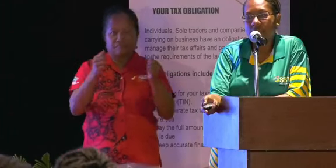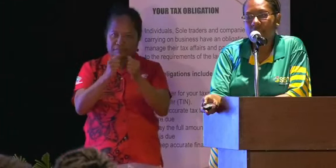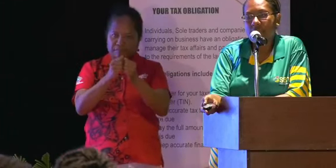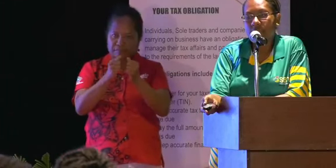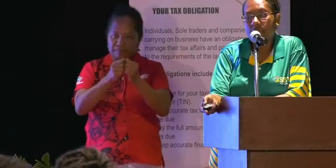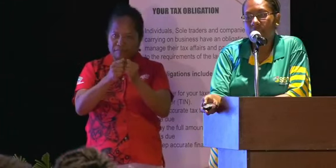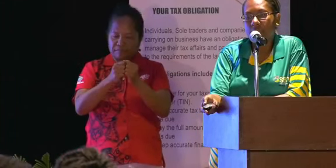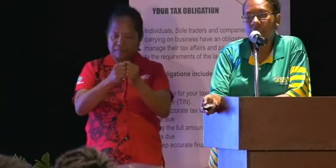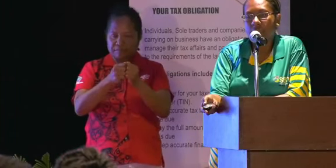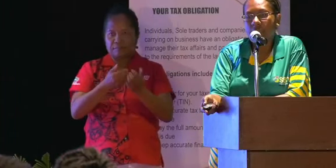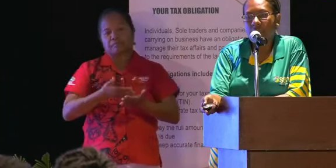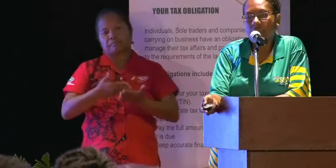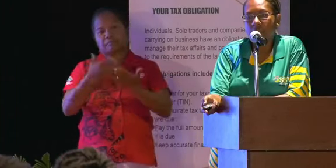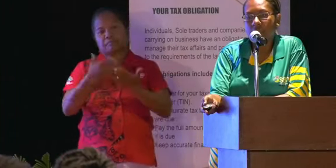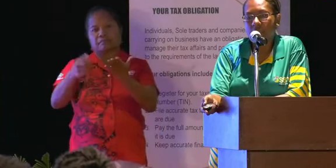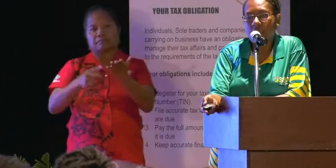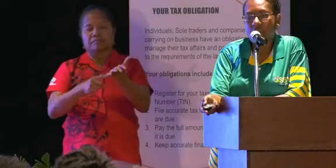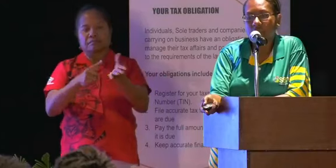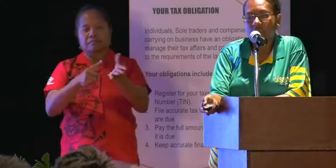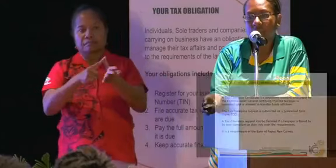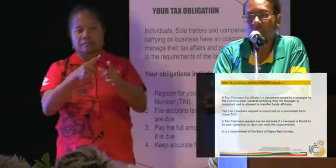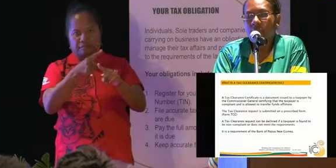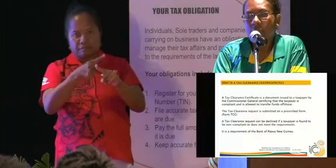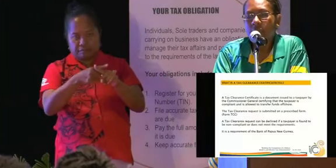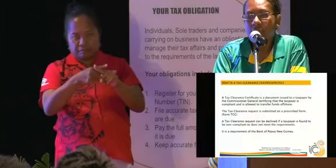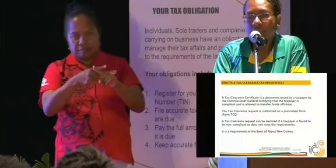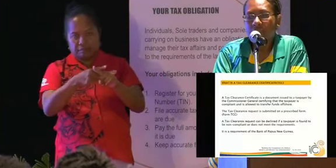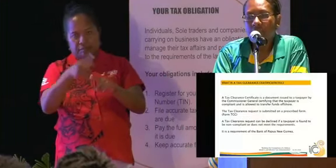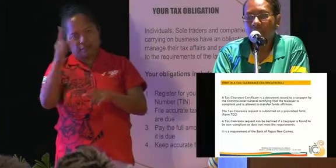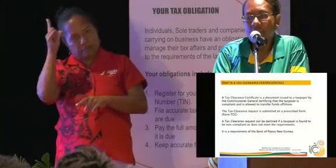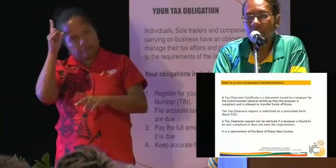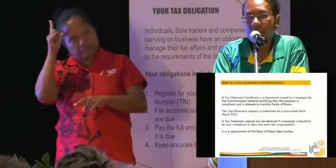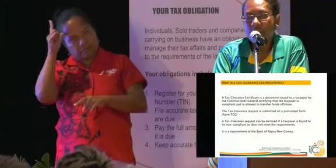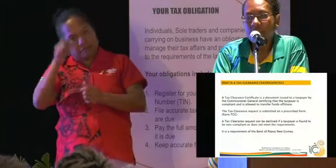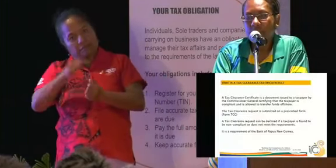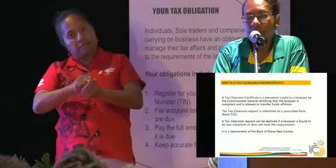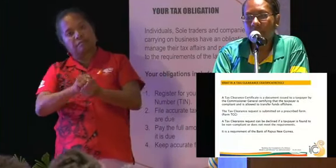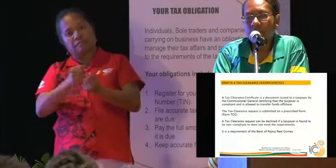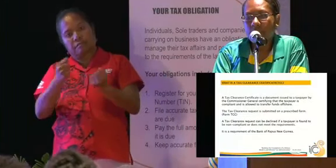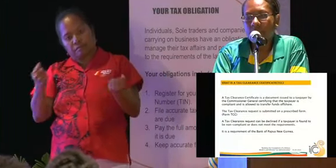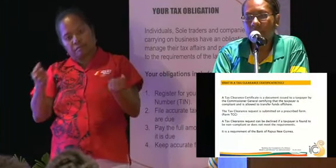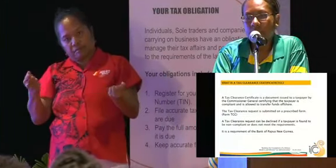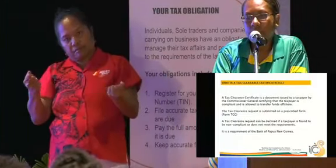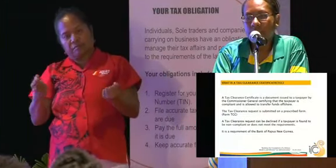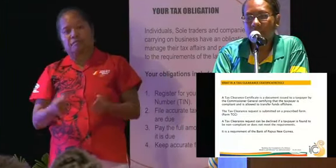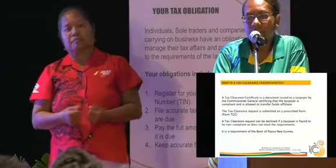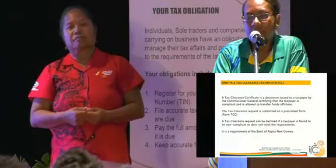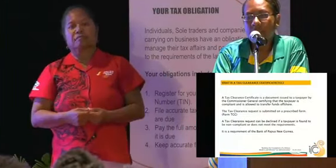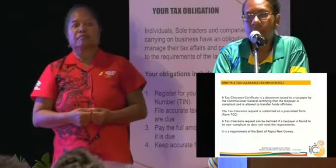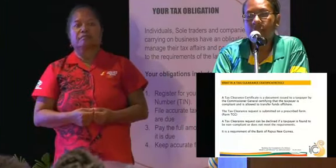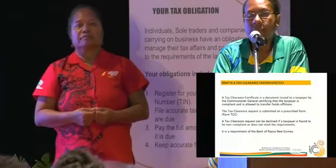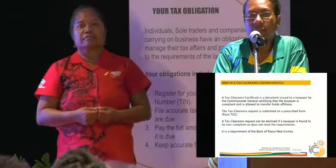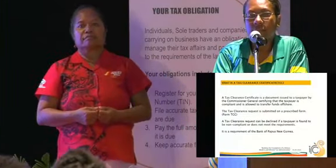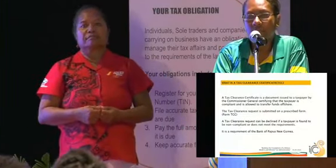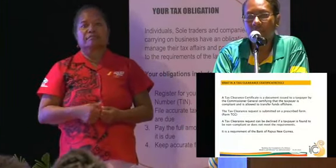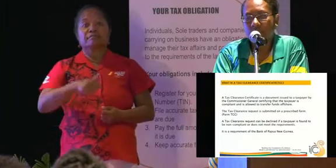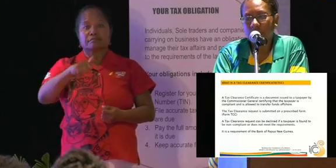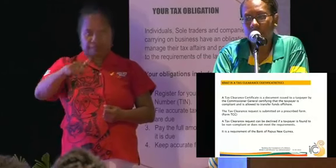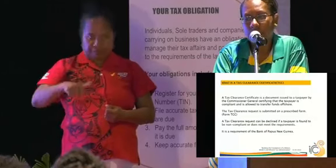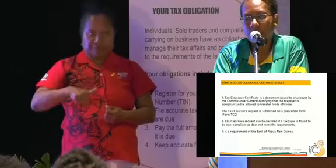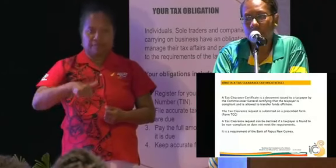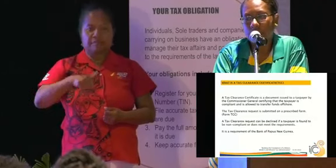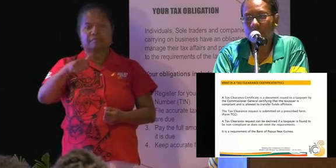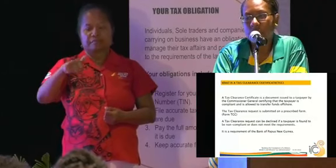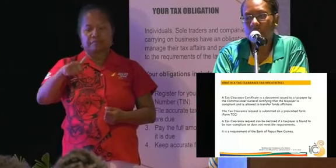to a taxpayer by the Commissioner General certifying that the taxpayer is compliant and is allowed